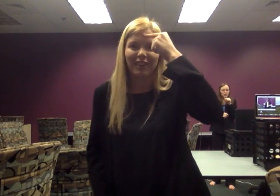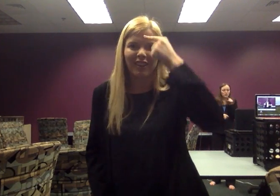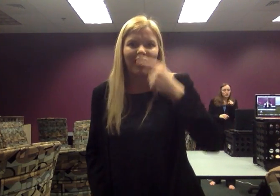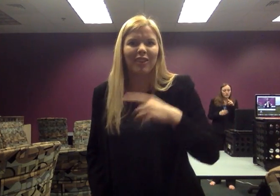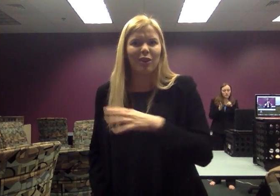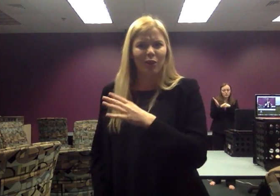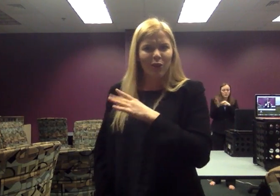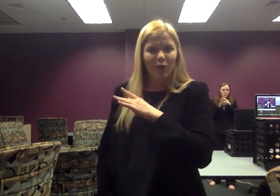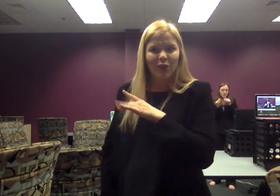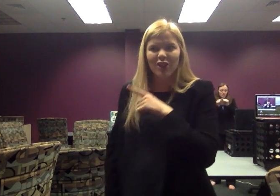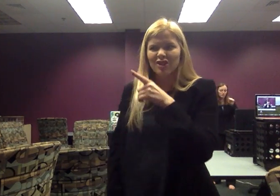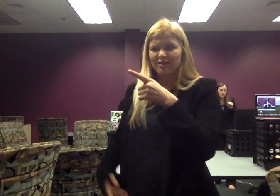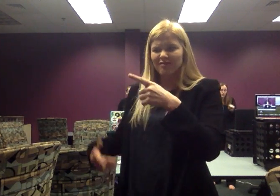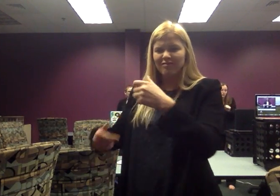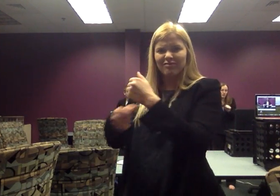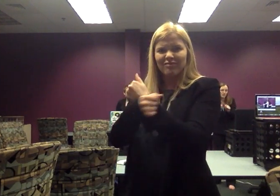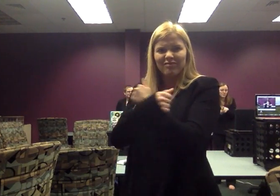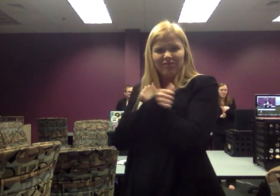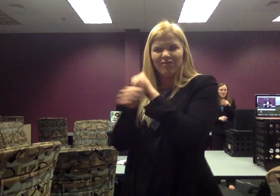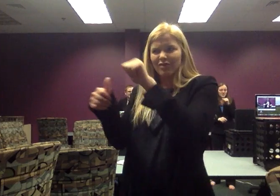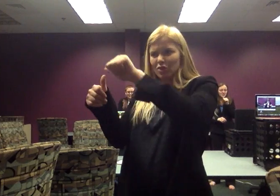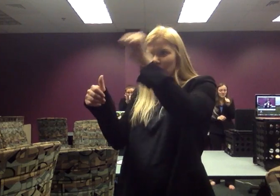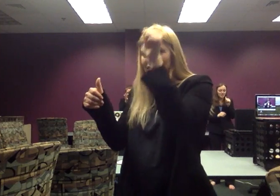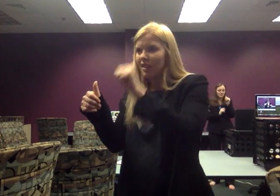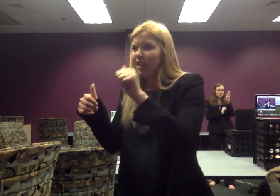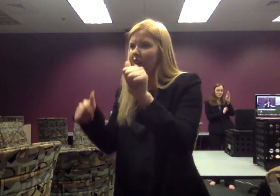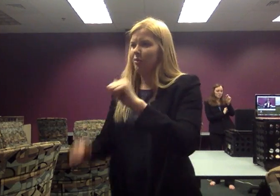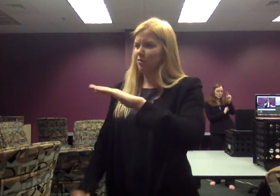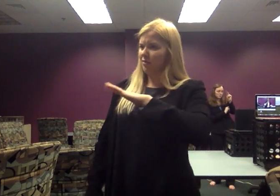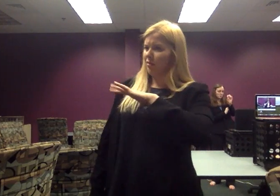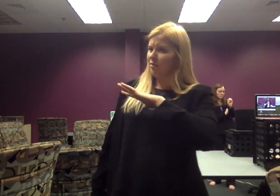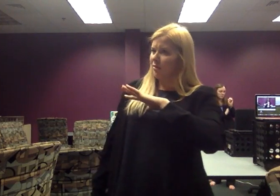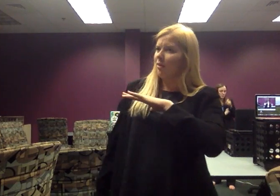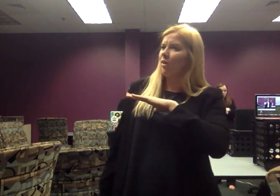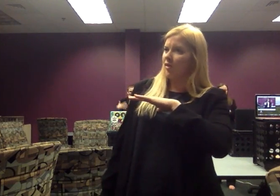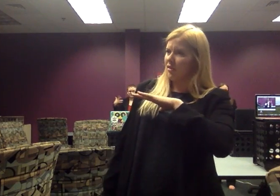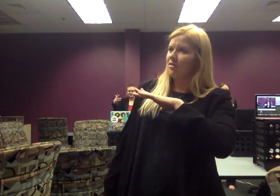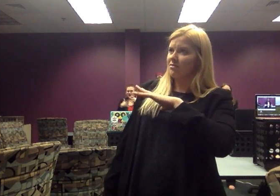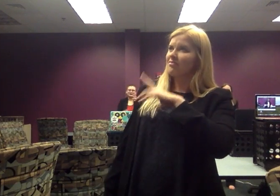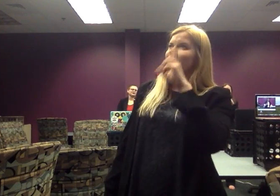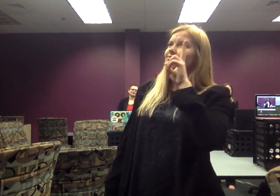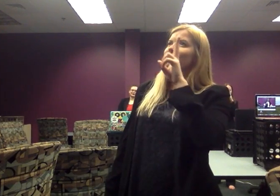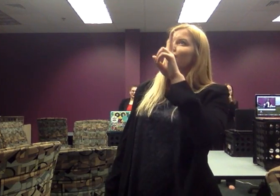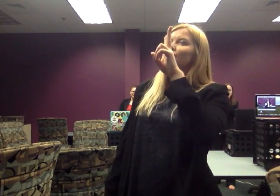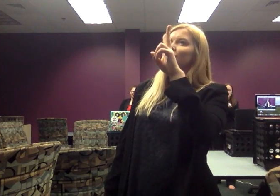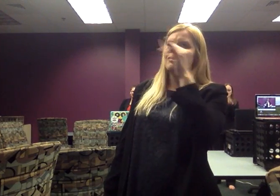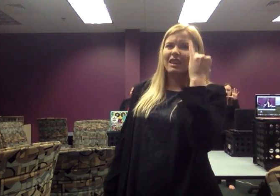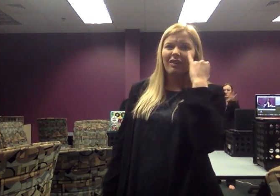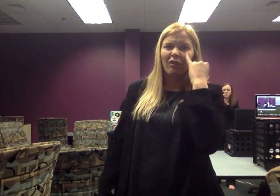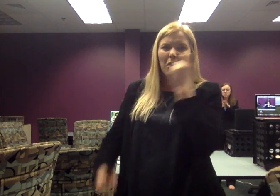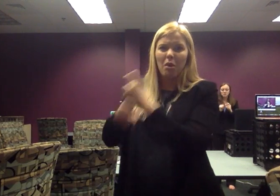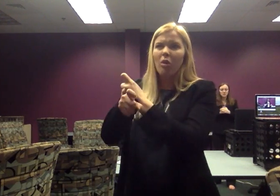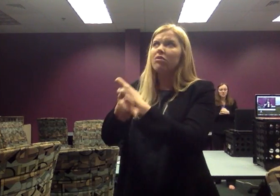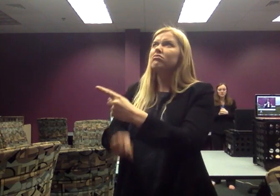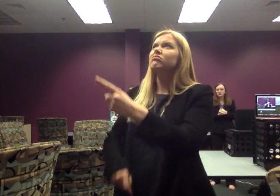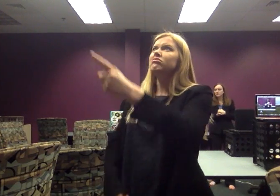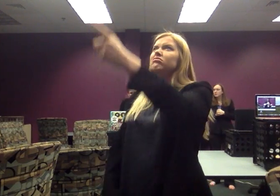liked the shapes. And she liked the way it looked in the sky. Here's another one. This is a red, white, and blue skull.